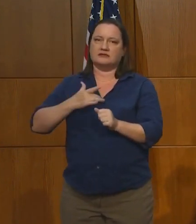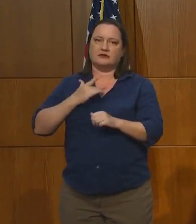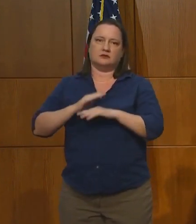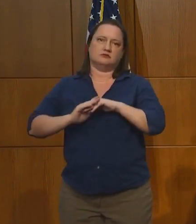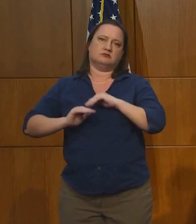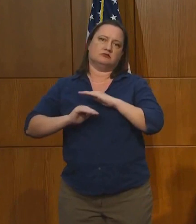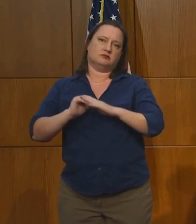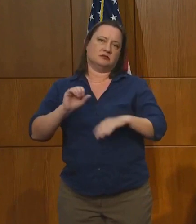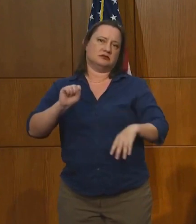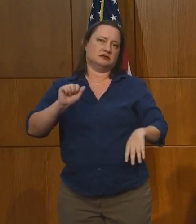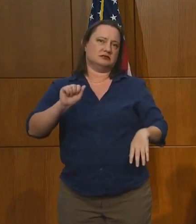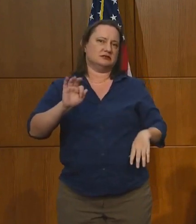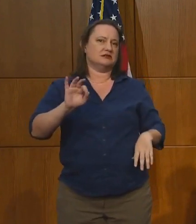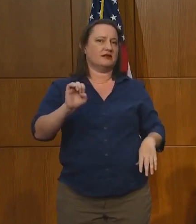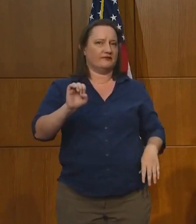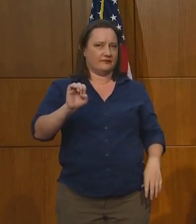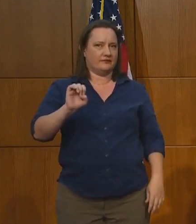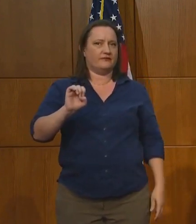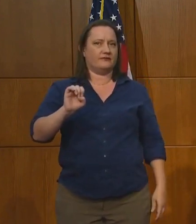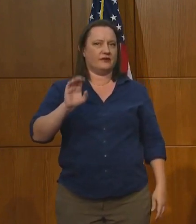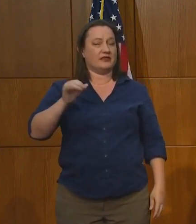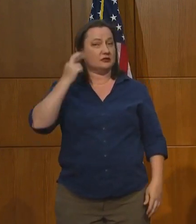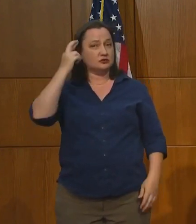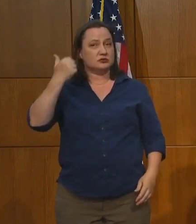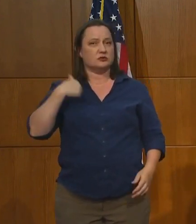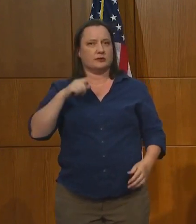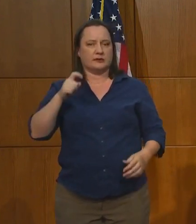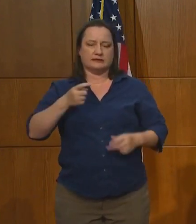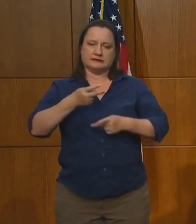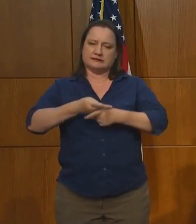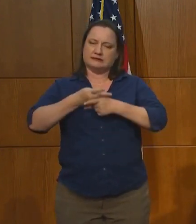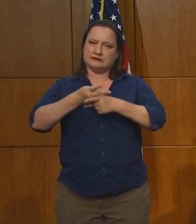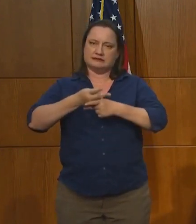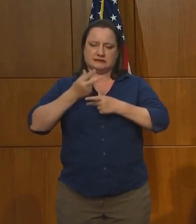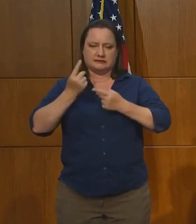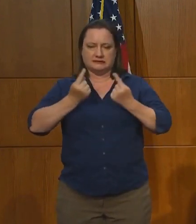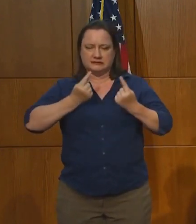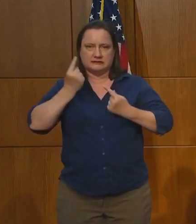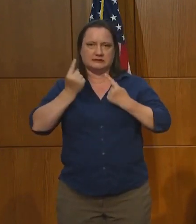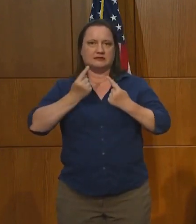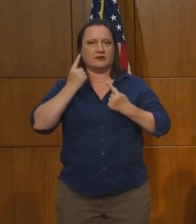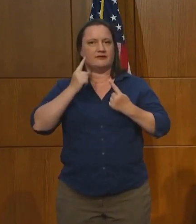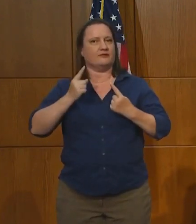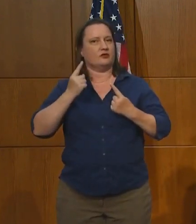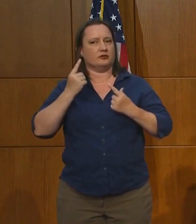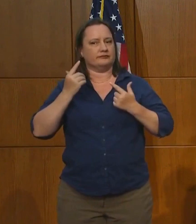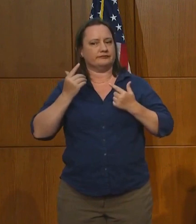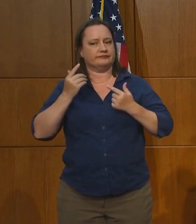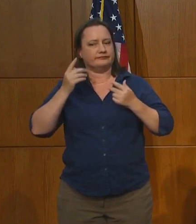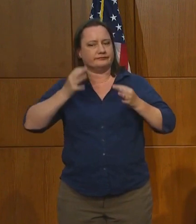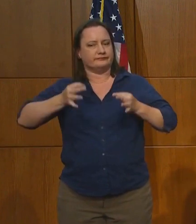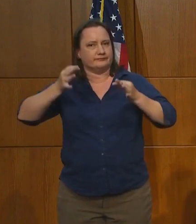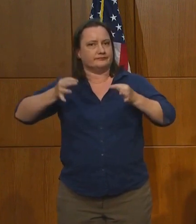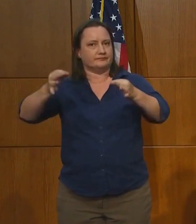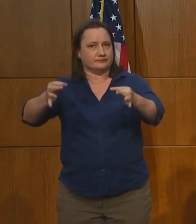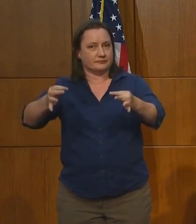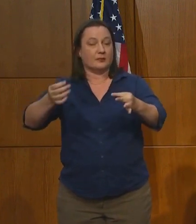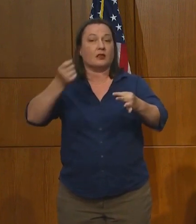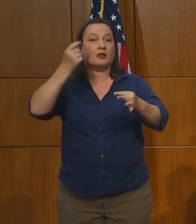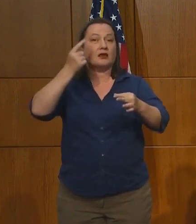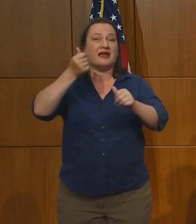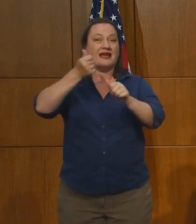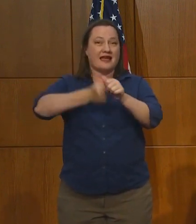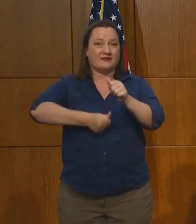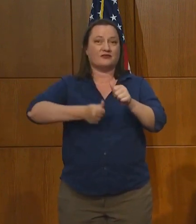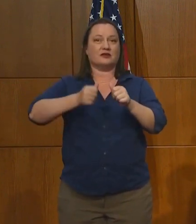And so that's why we have to be so careful as we move forward. And again, just to reiterate, every district, every school